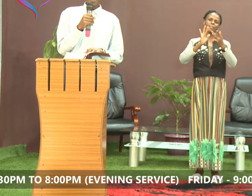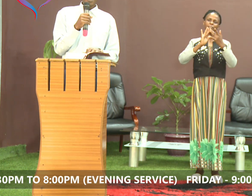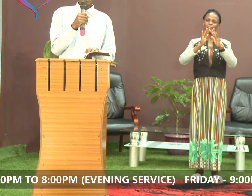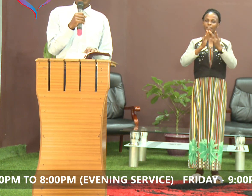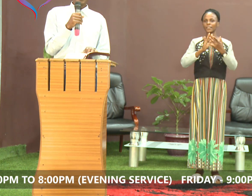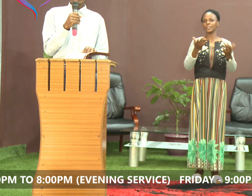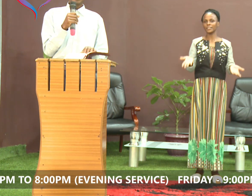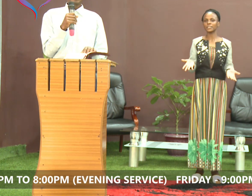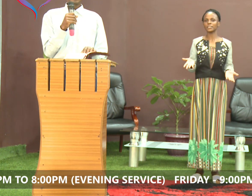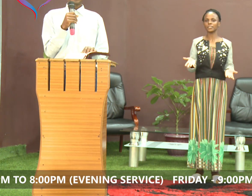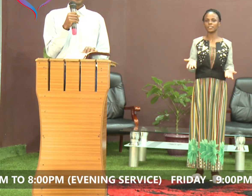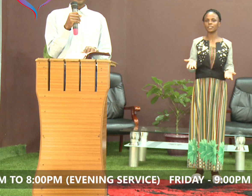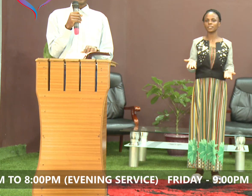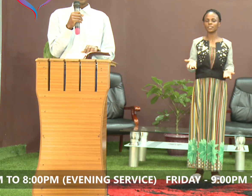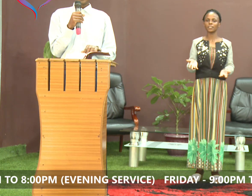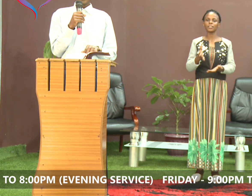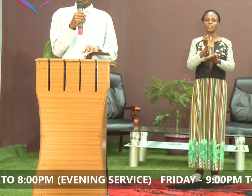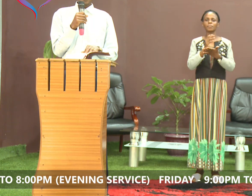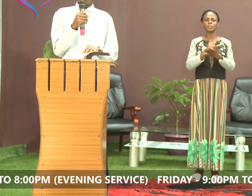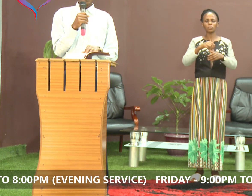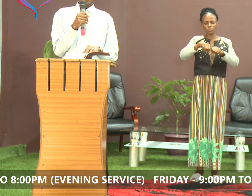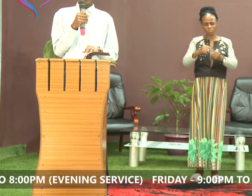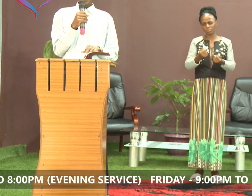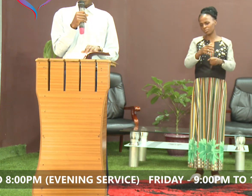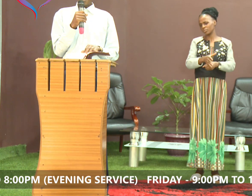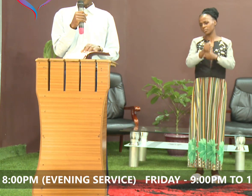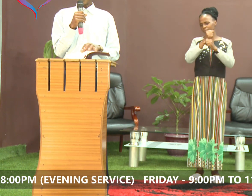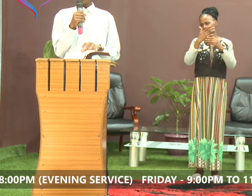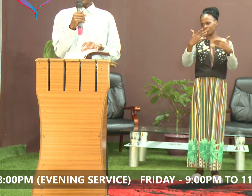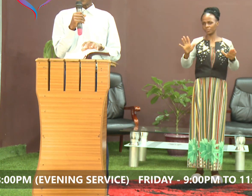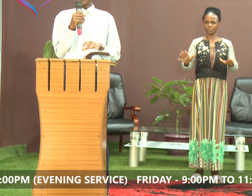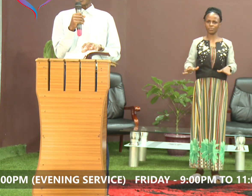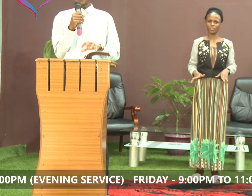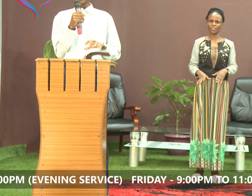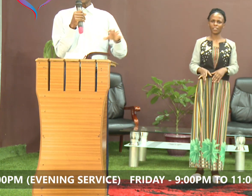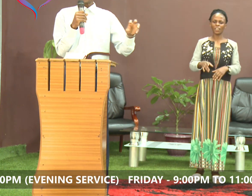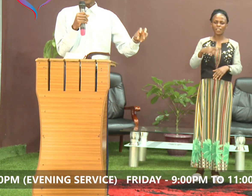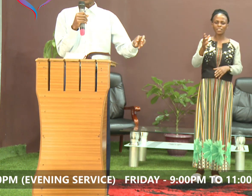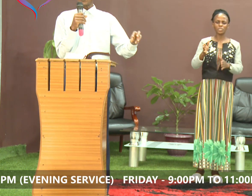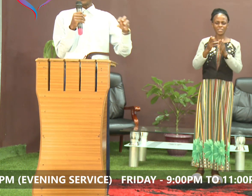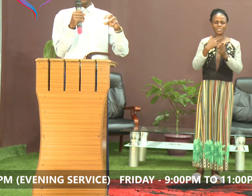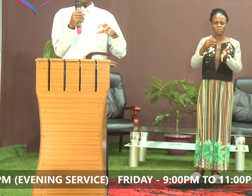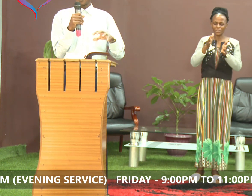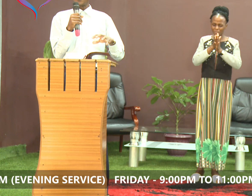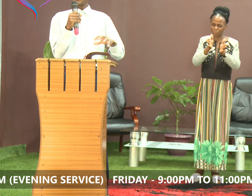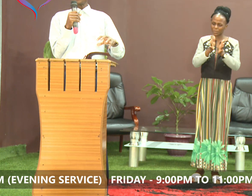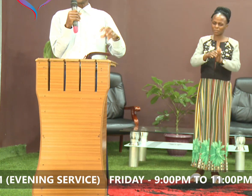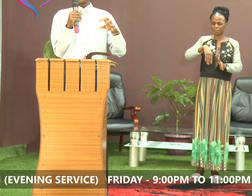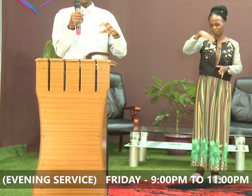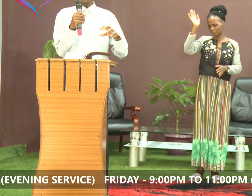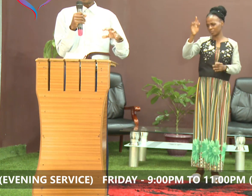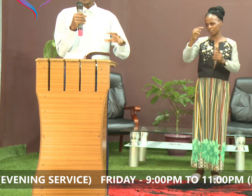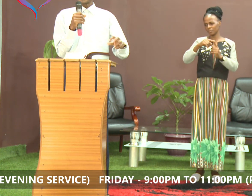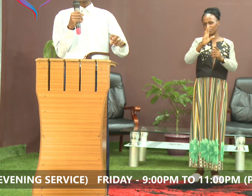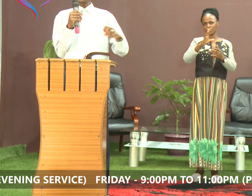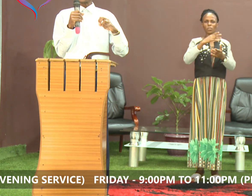obikako mtu wajano, jako choba dola ba, you broke trust. And someone finds that sweet message on your phone and feels